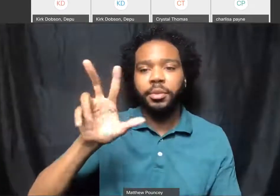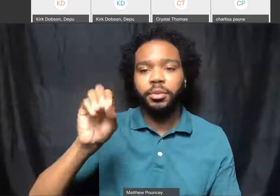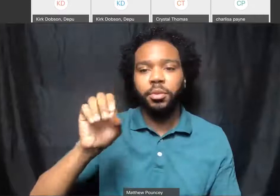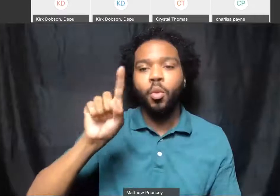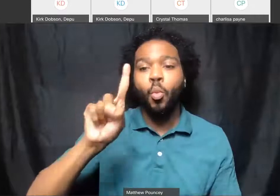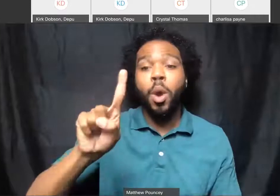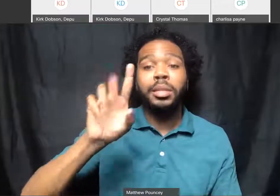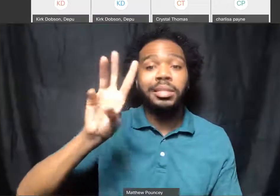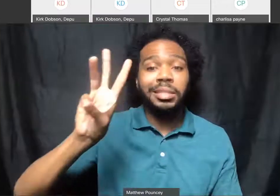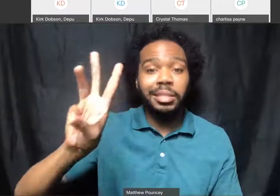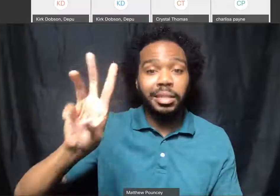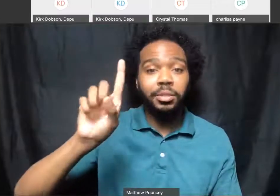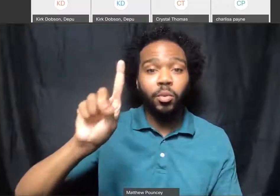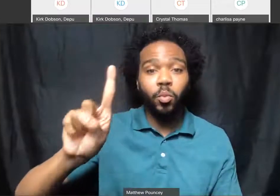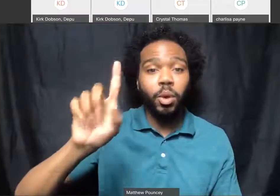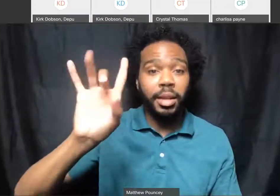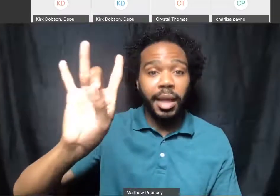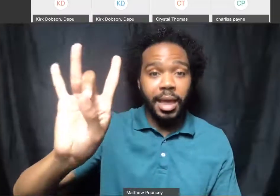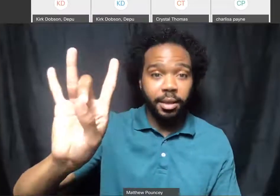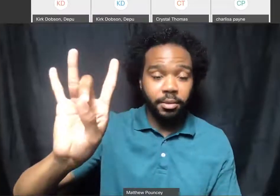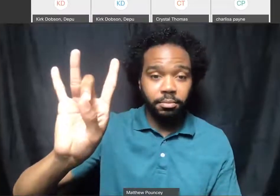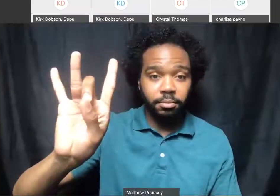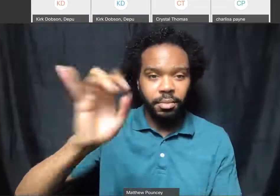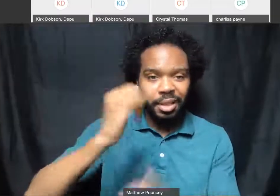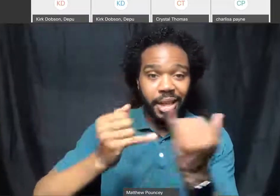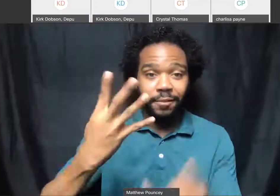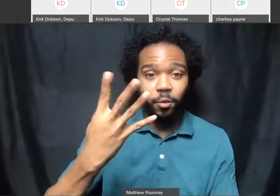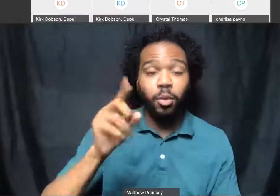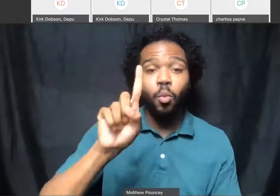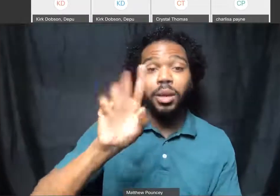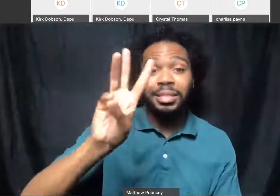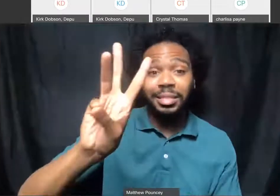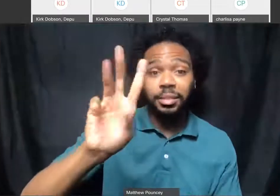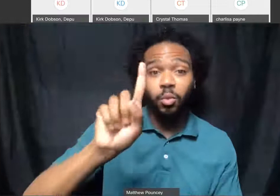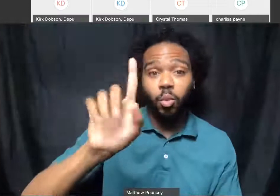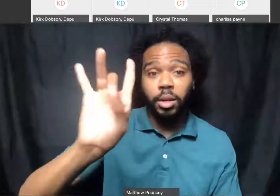202-730-1618. 1618. Are there any other questions?